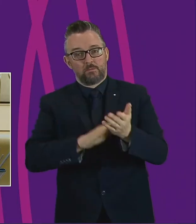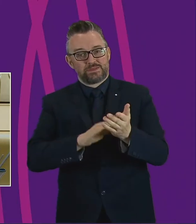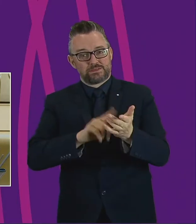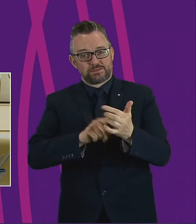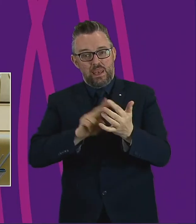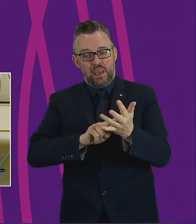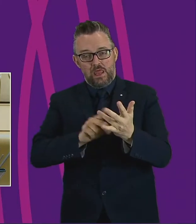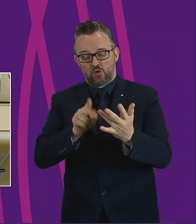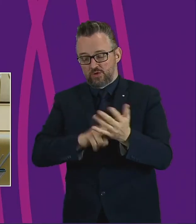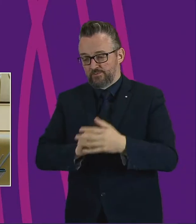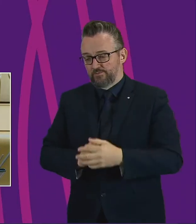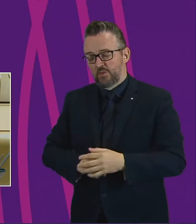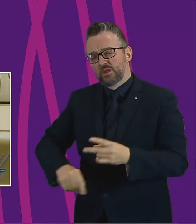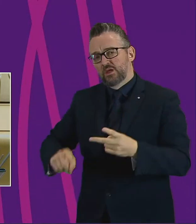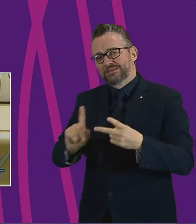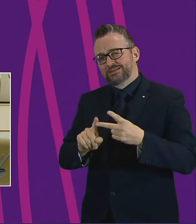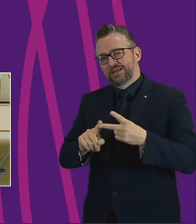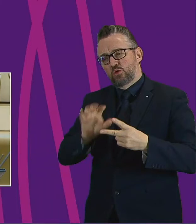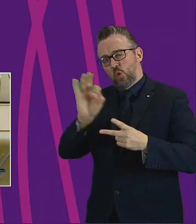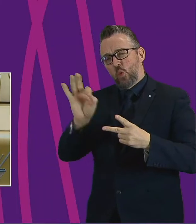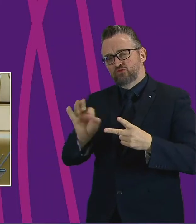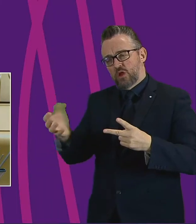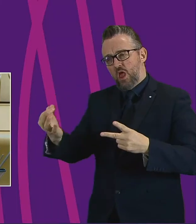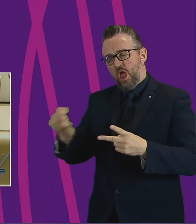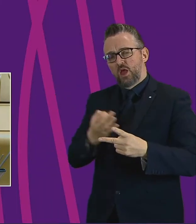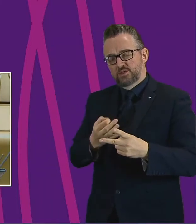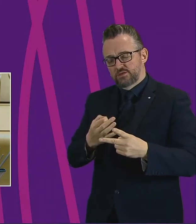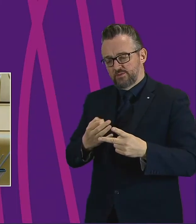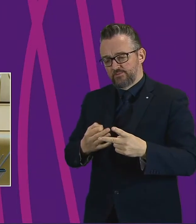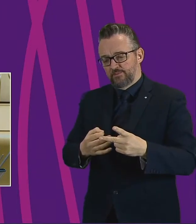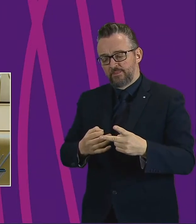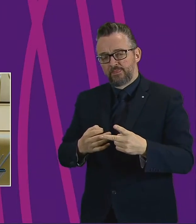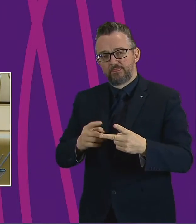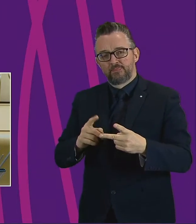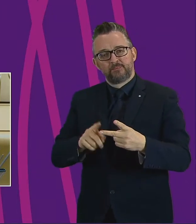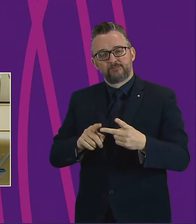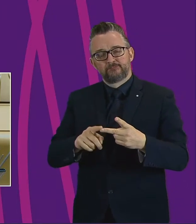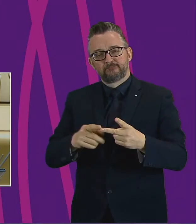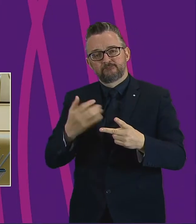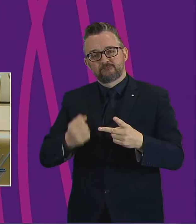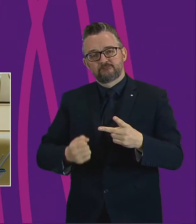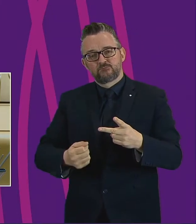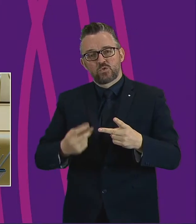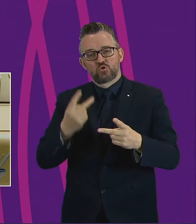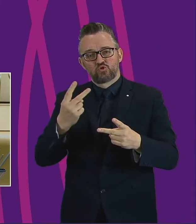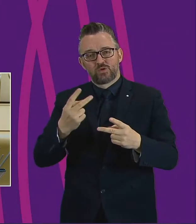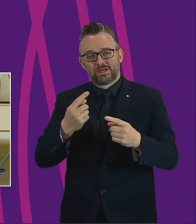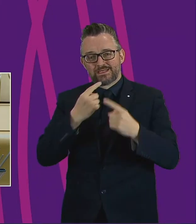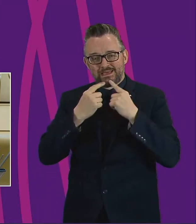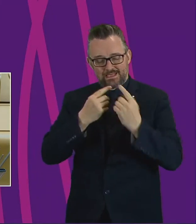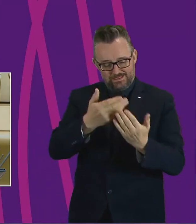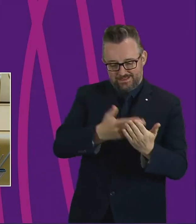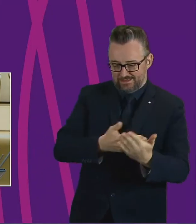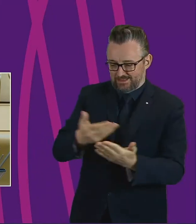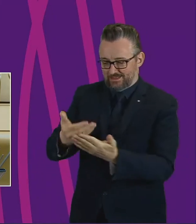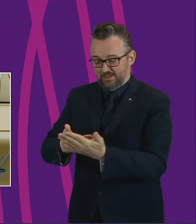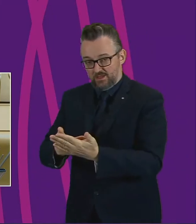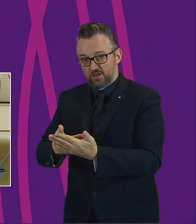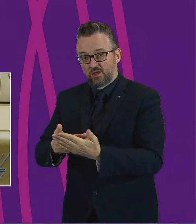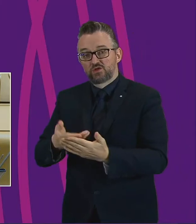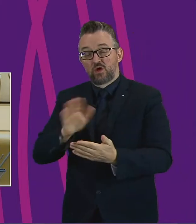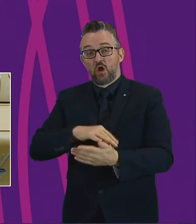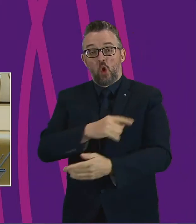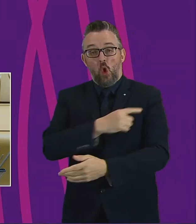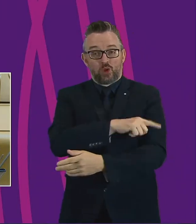In terms of her second part of her question, there are two data sets here. There's the discharge